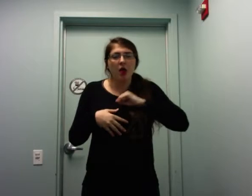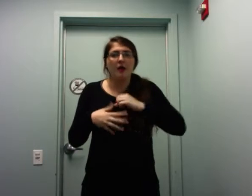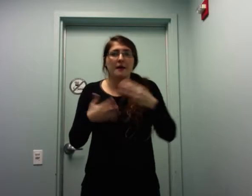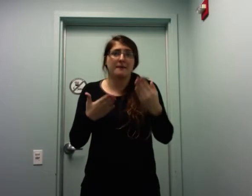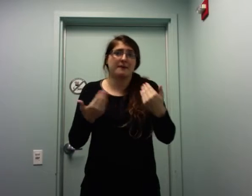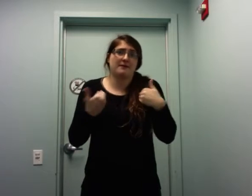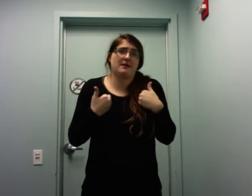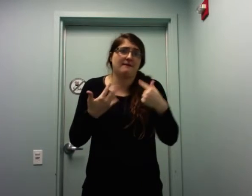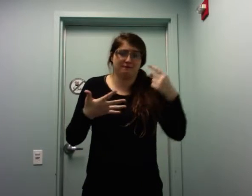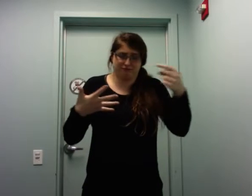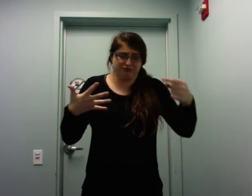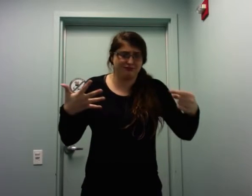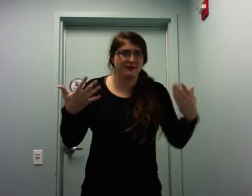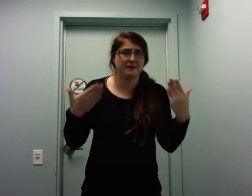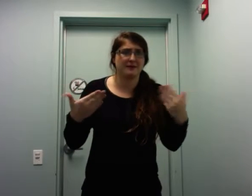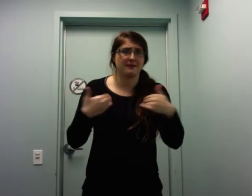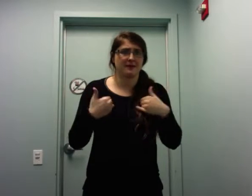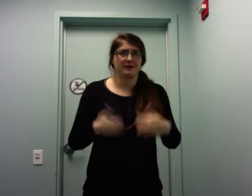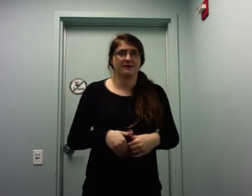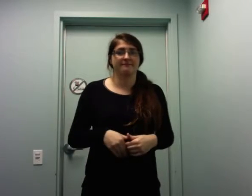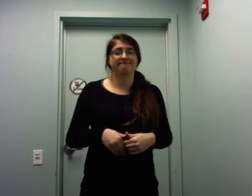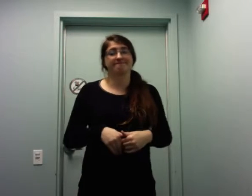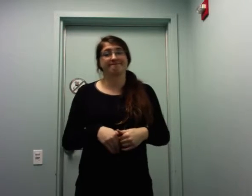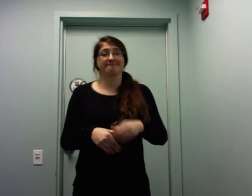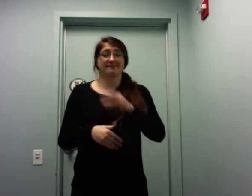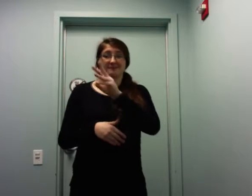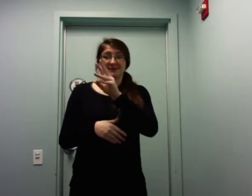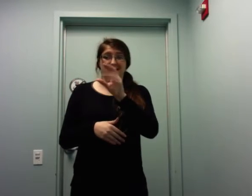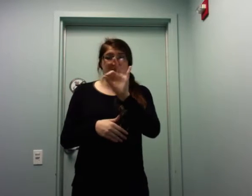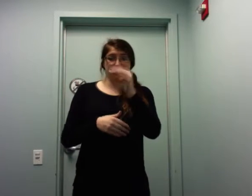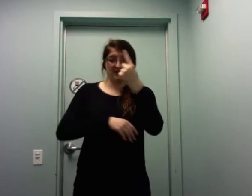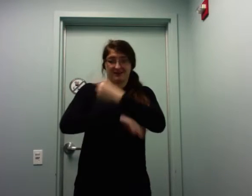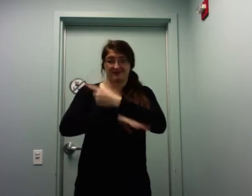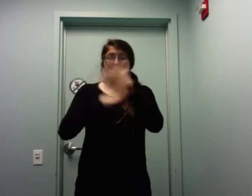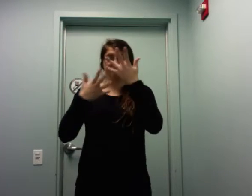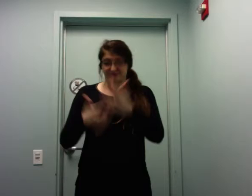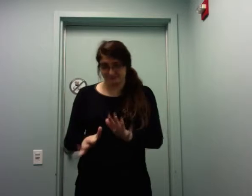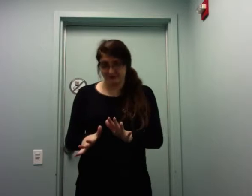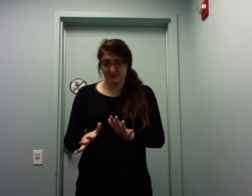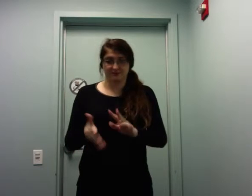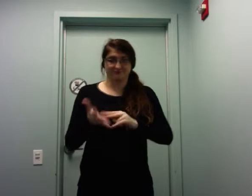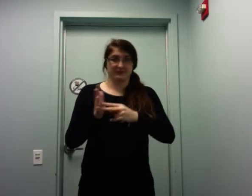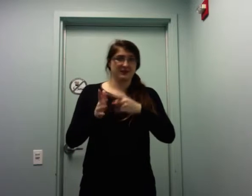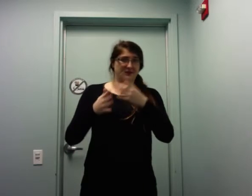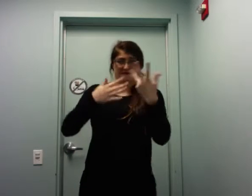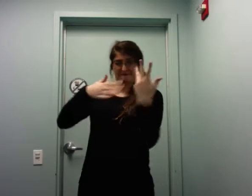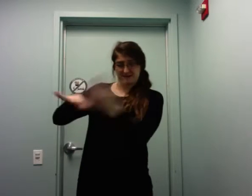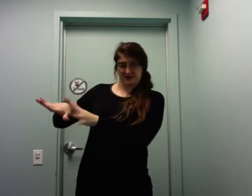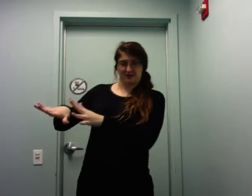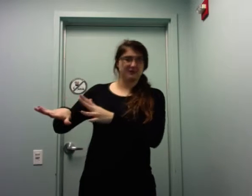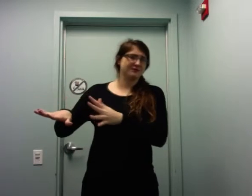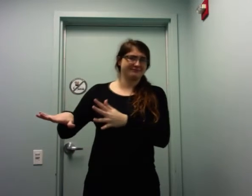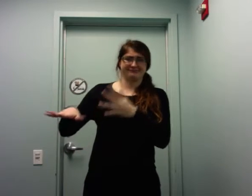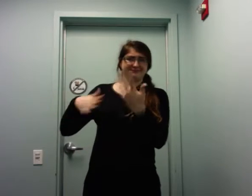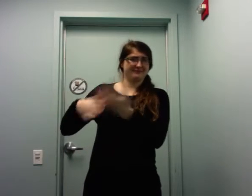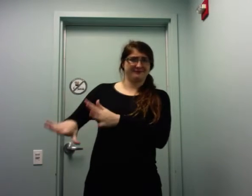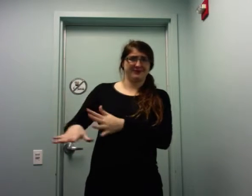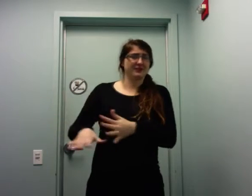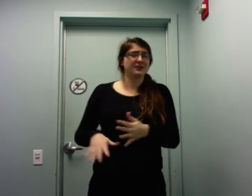go away in 6 to 9 days. And a lot of those individuals believe that they had a cold or the flu. However, they